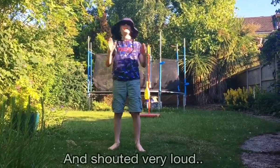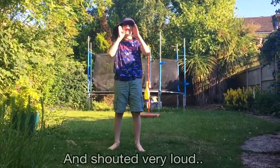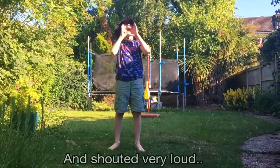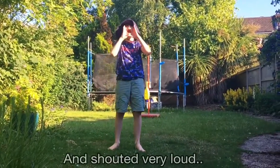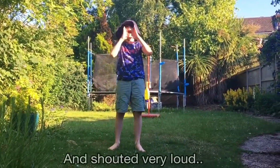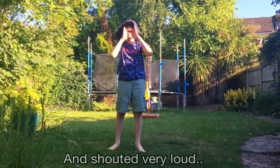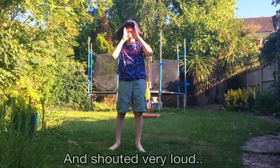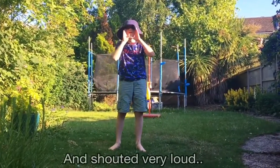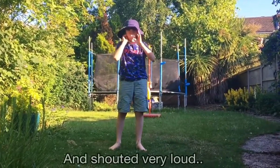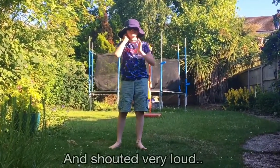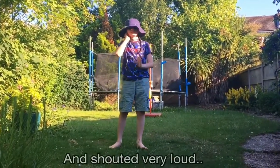very loud,